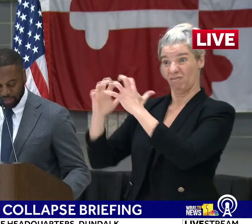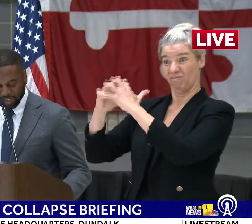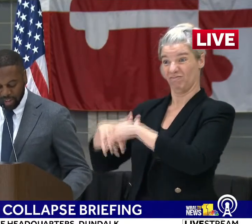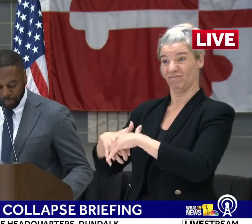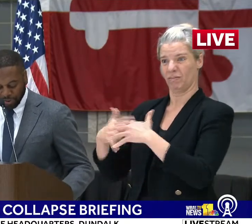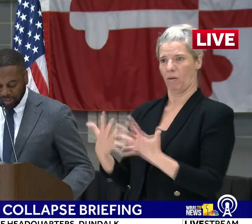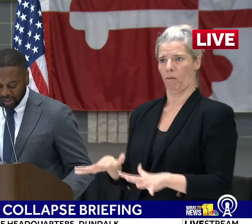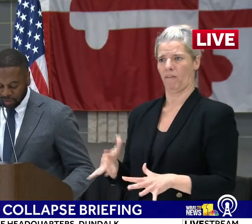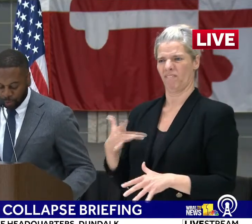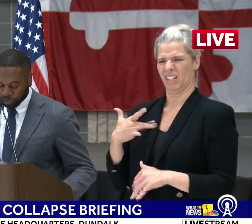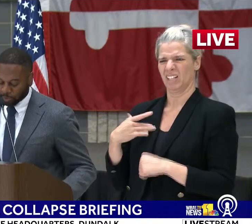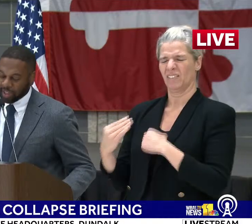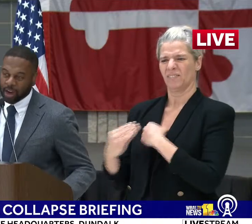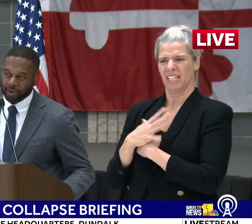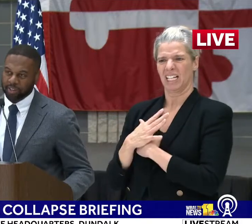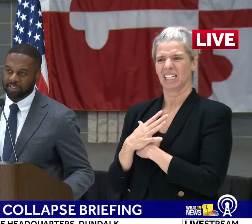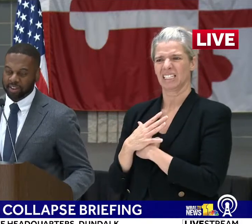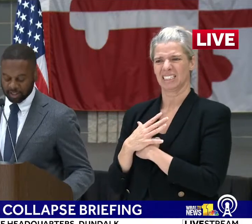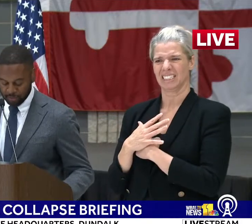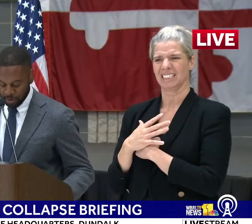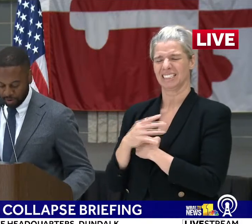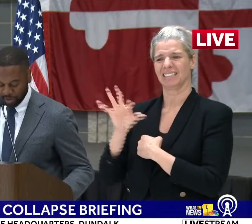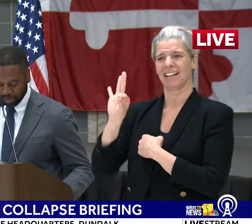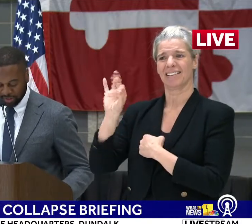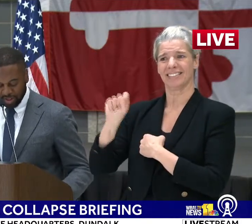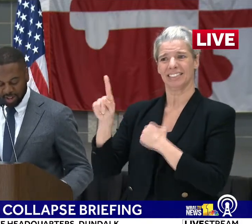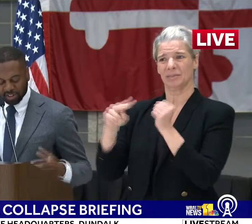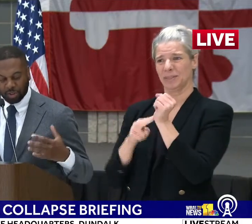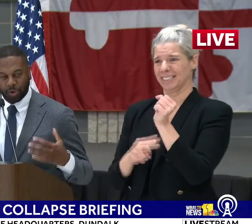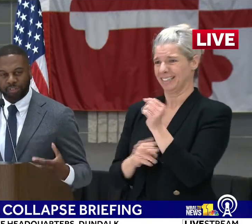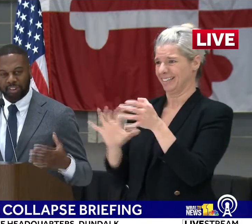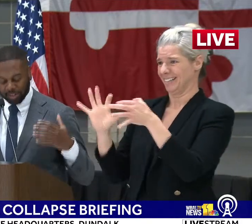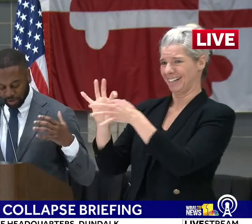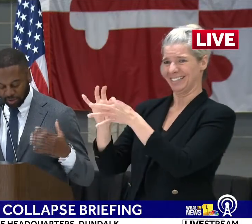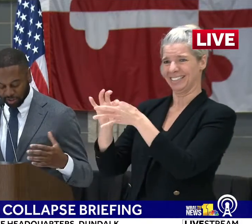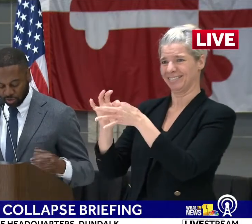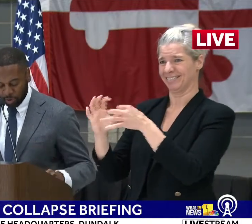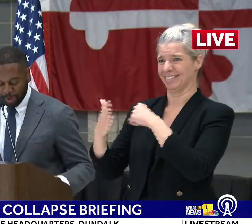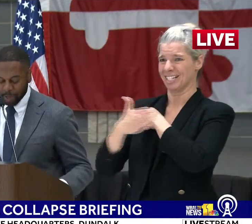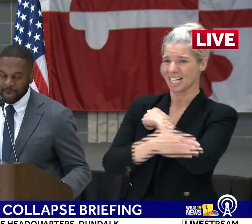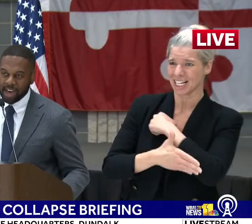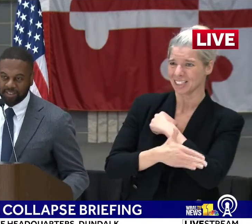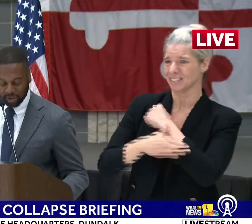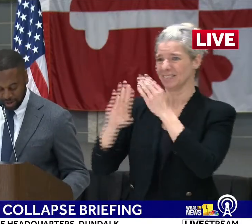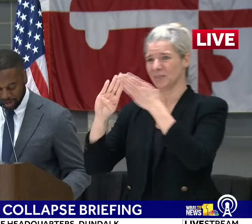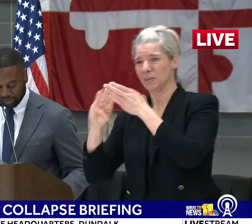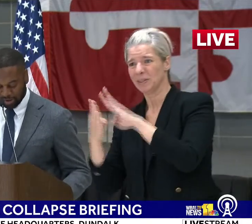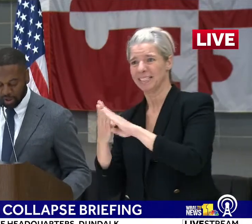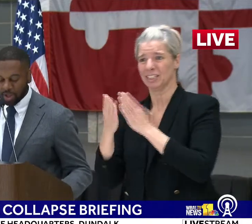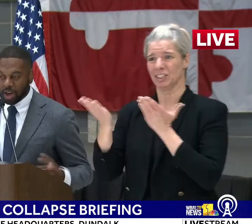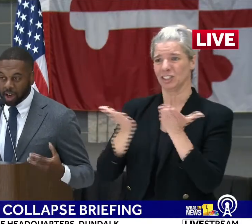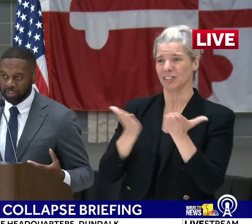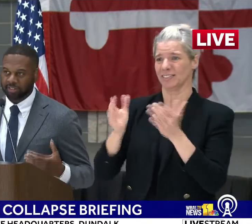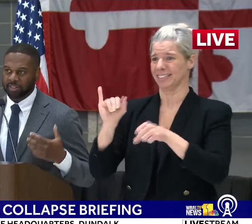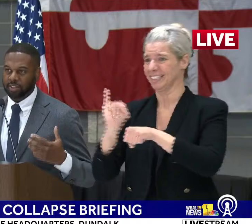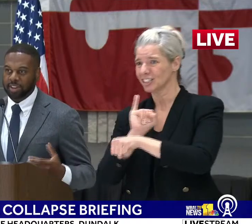impact. The Key Bridge connects multiple counties and communities and serves as an industrial bypass that connects us to